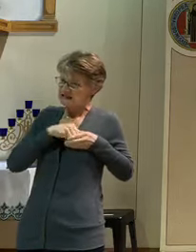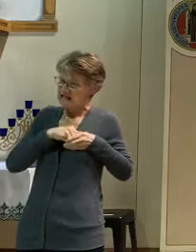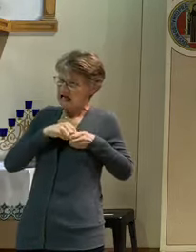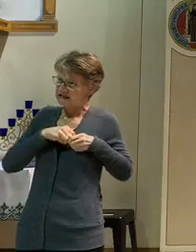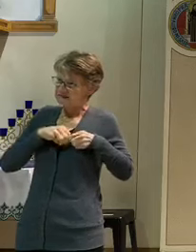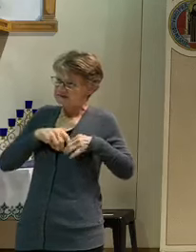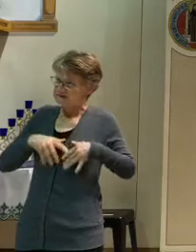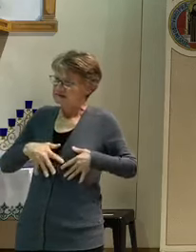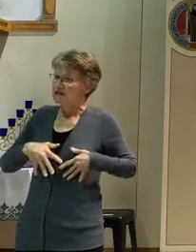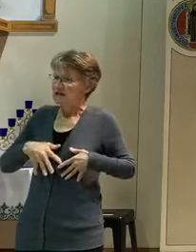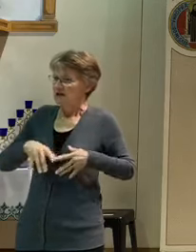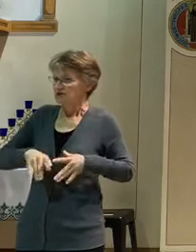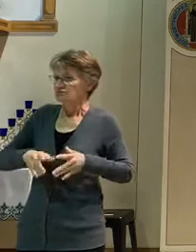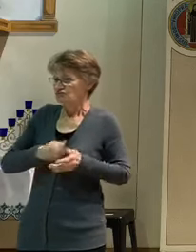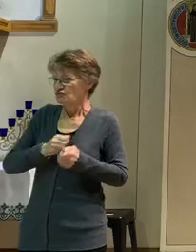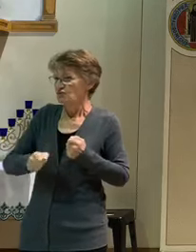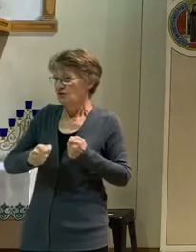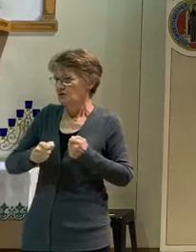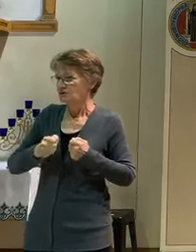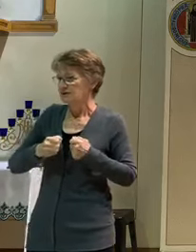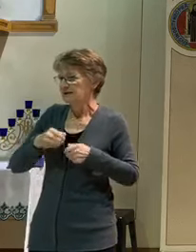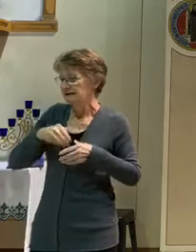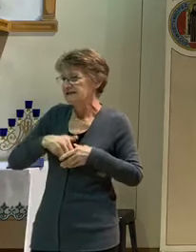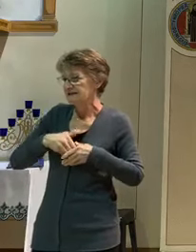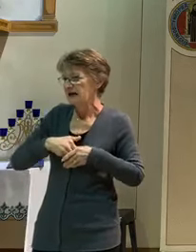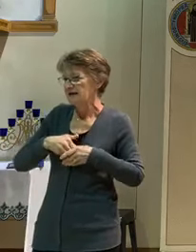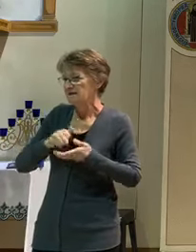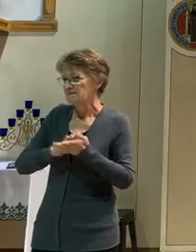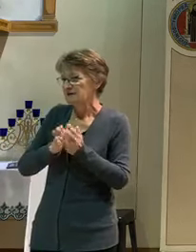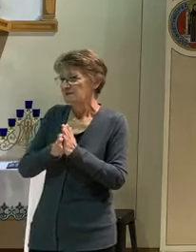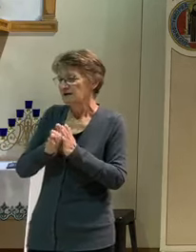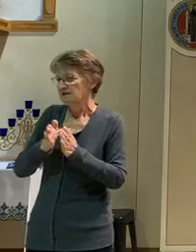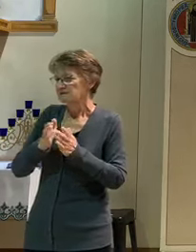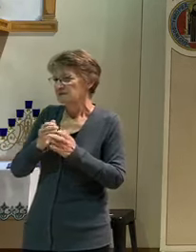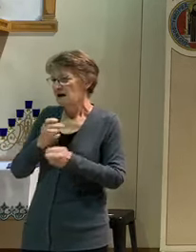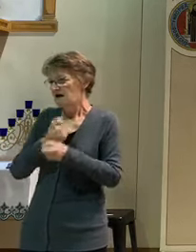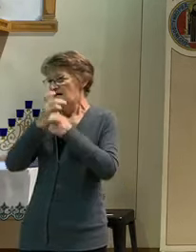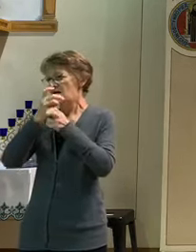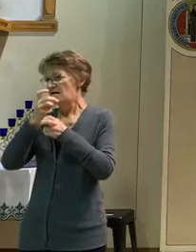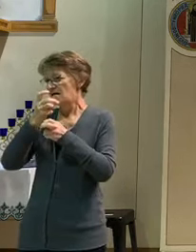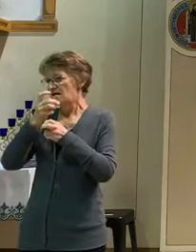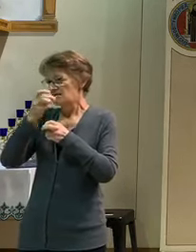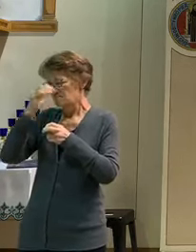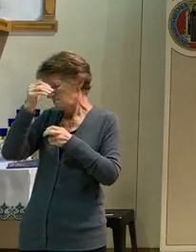us, but it has everything to do with our relationship with God.